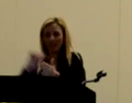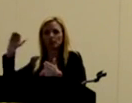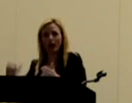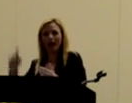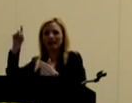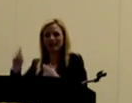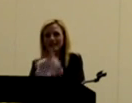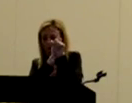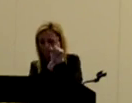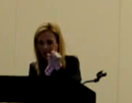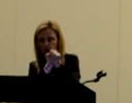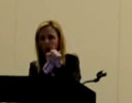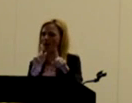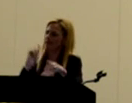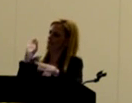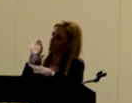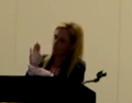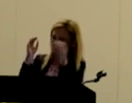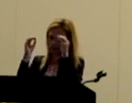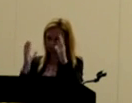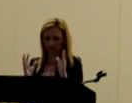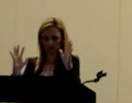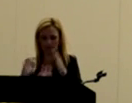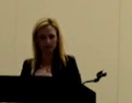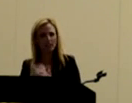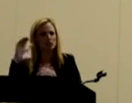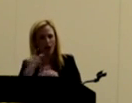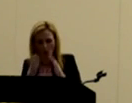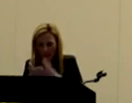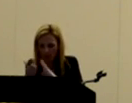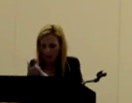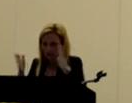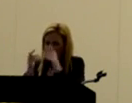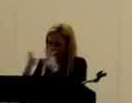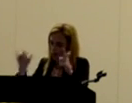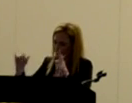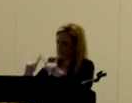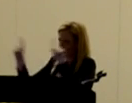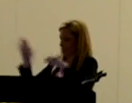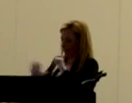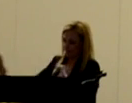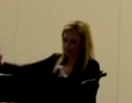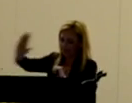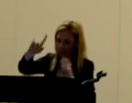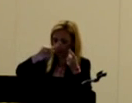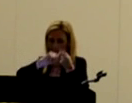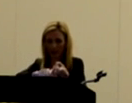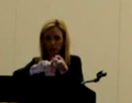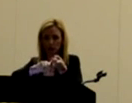a child needs a mentor or a devoted teacher. A child who operates with a language that is different from